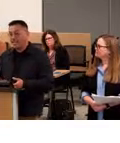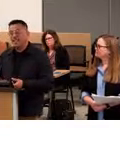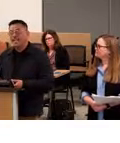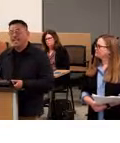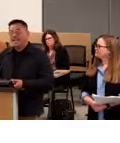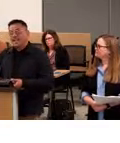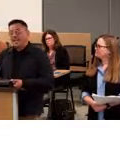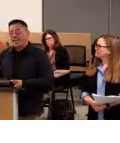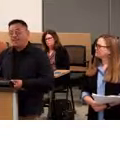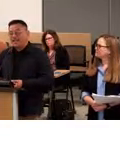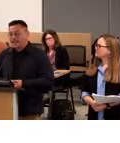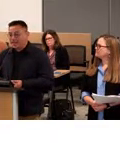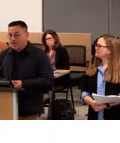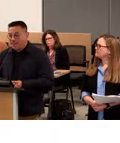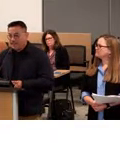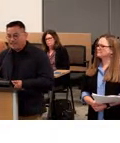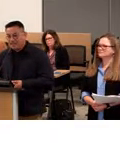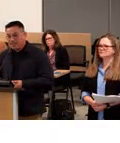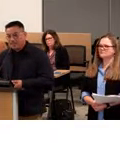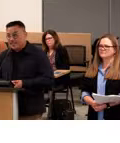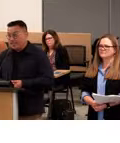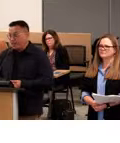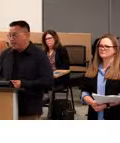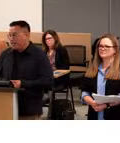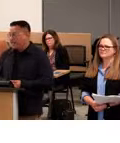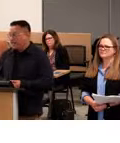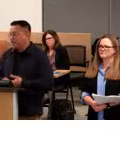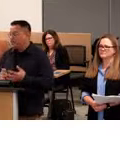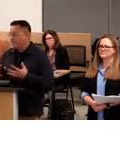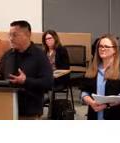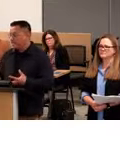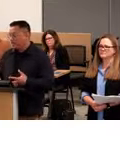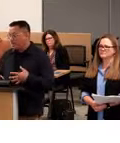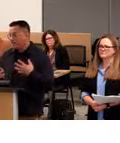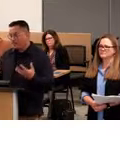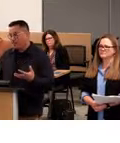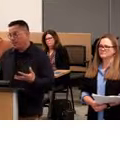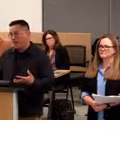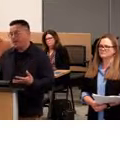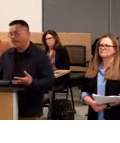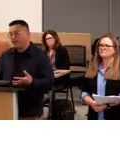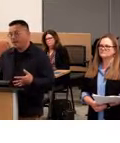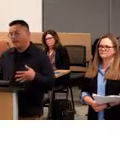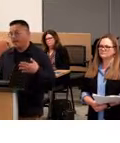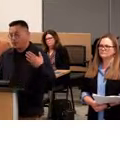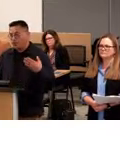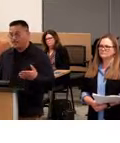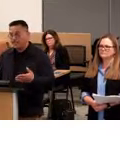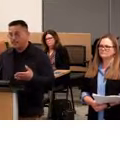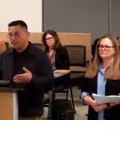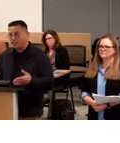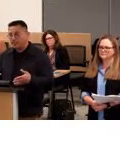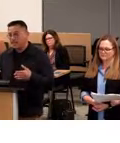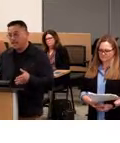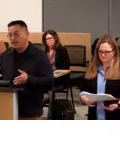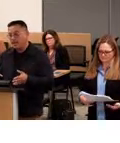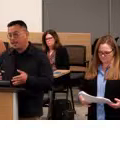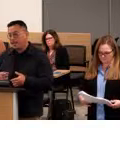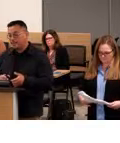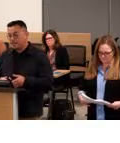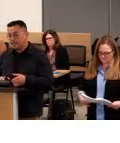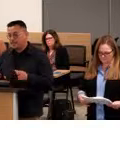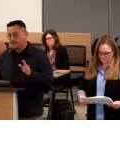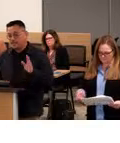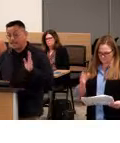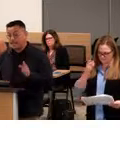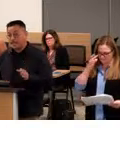at a demographic of students as a number. You see them in their full humanity, and we see the courage and the